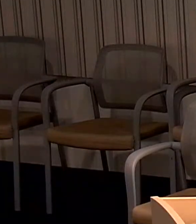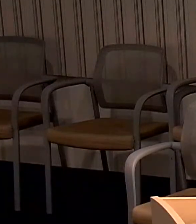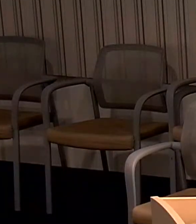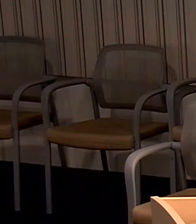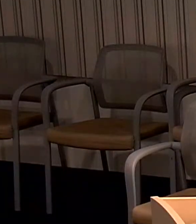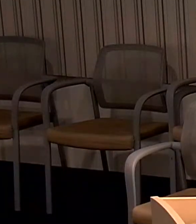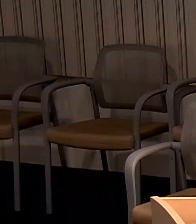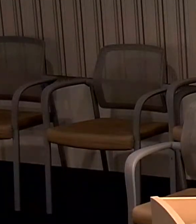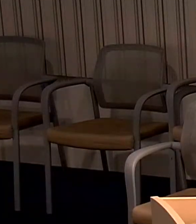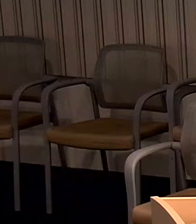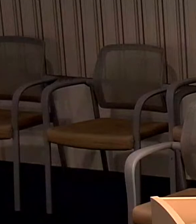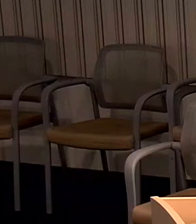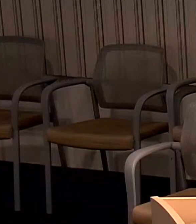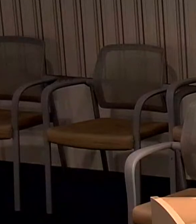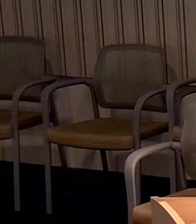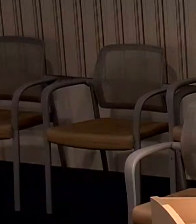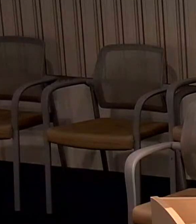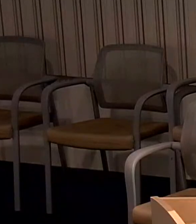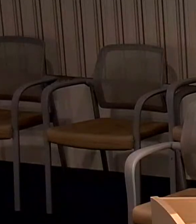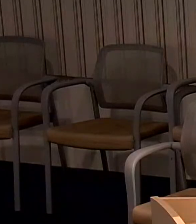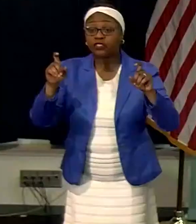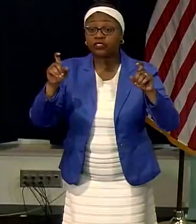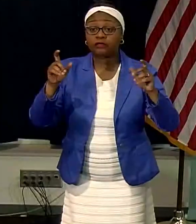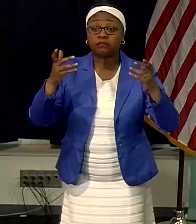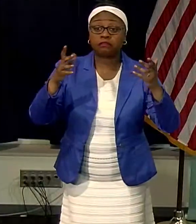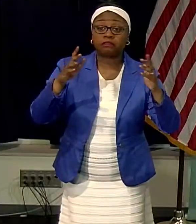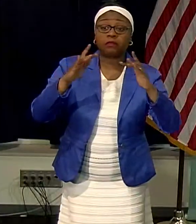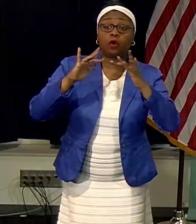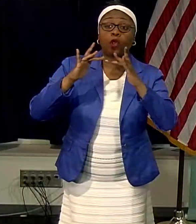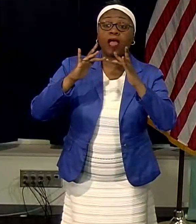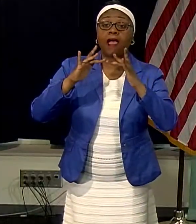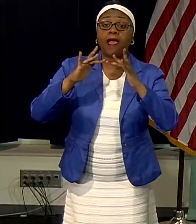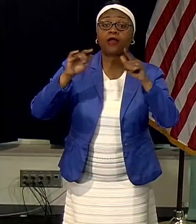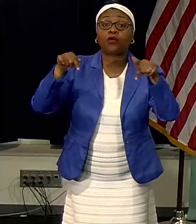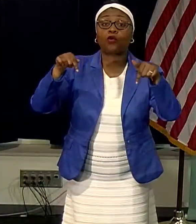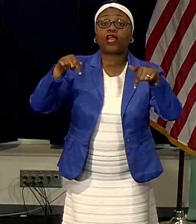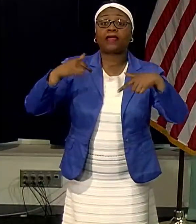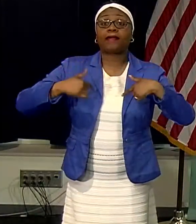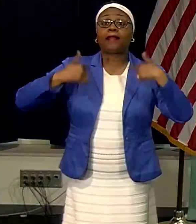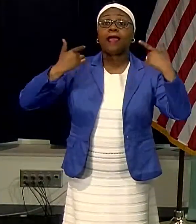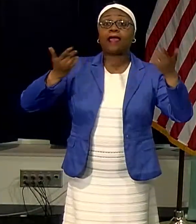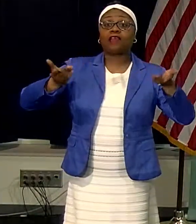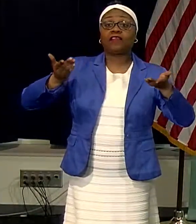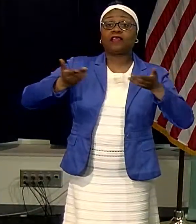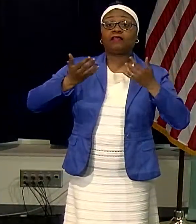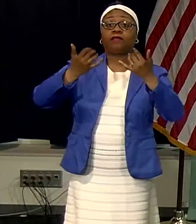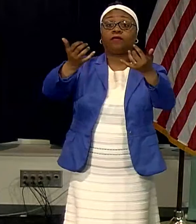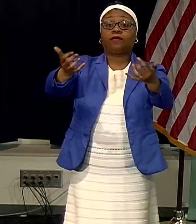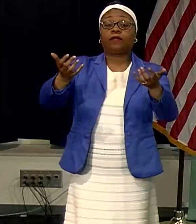Are there any more questions online or even live here in the audience?